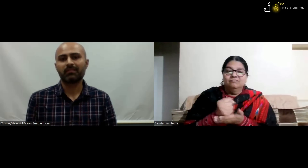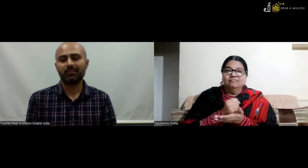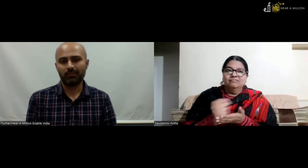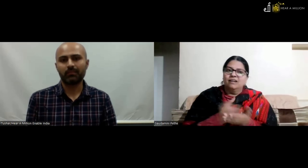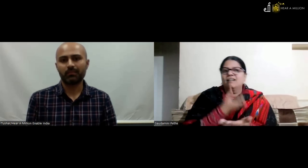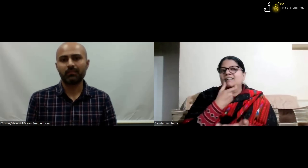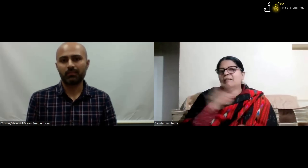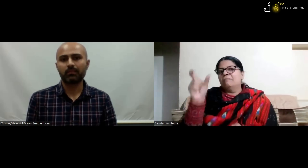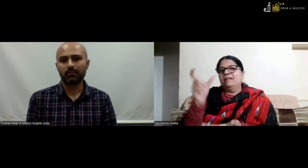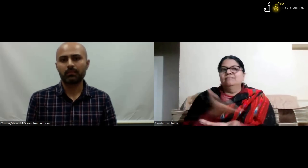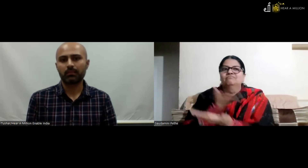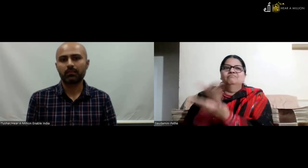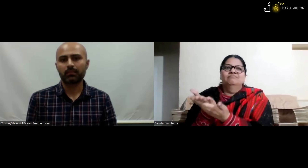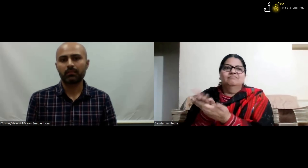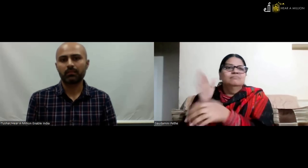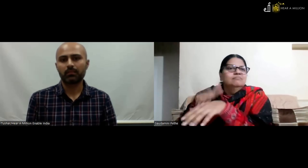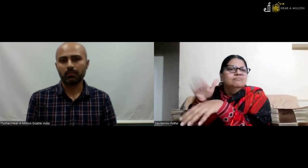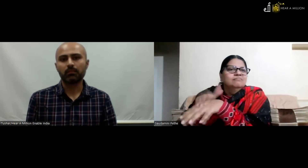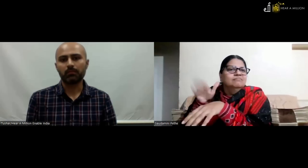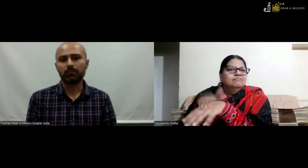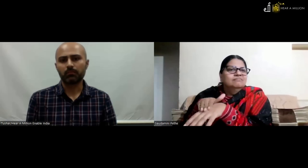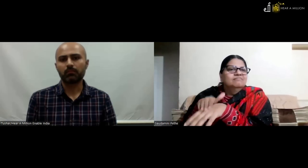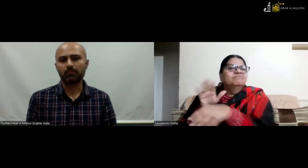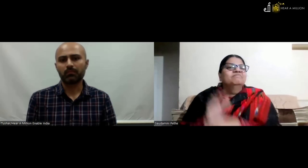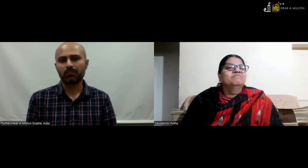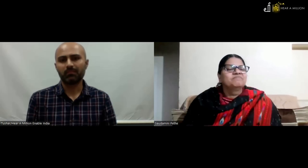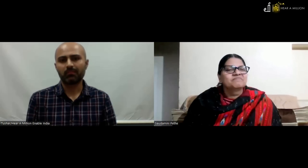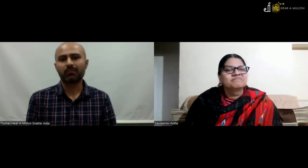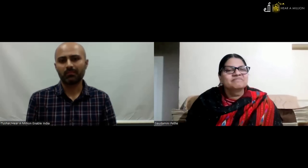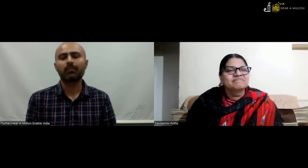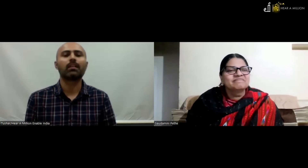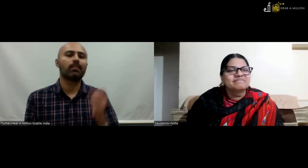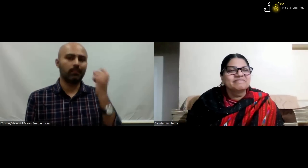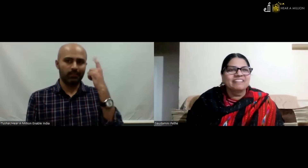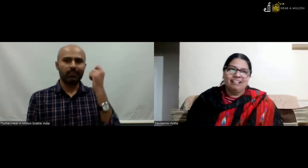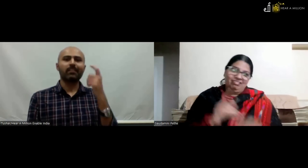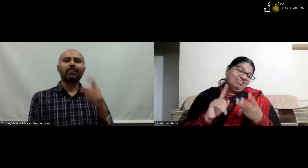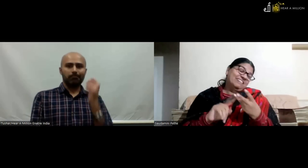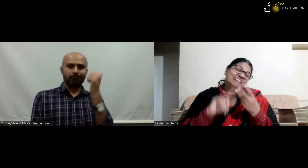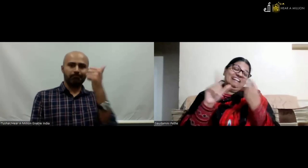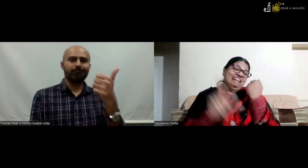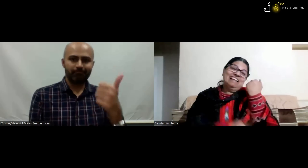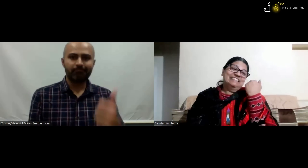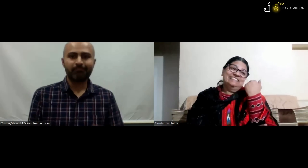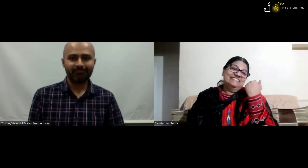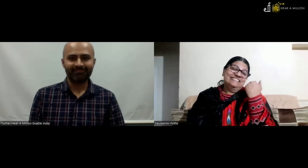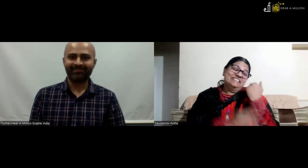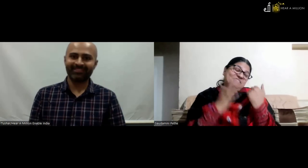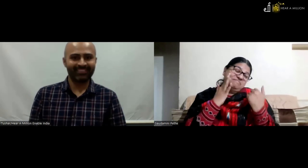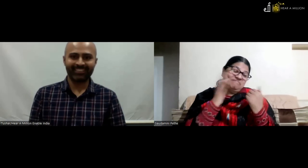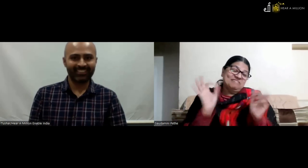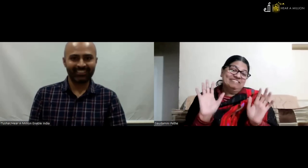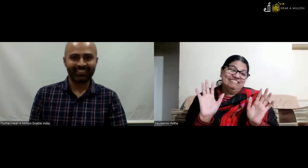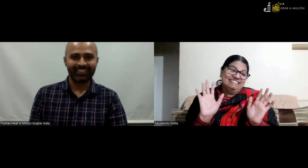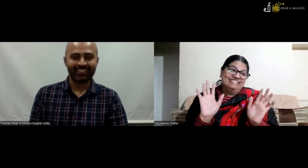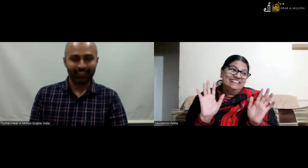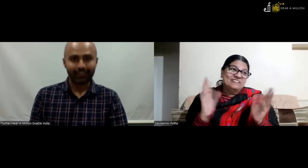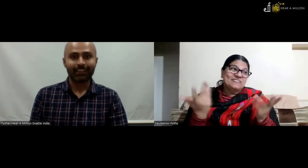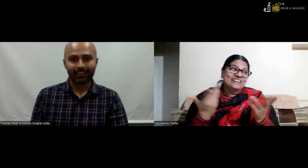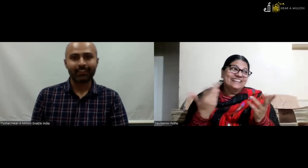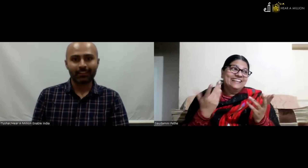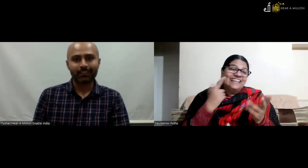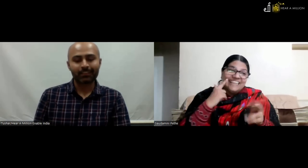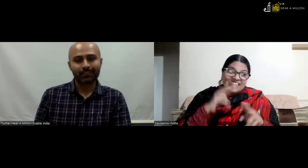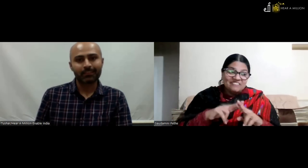a multiple complaints to file at the ministry office. That's how they